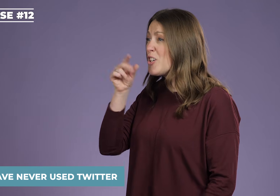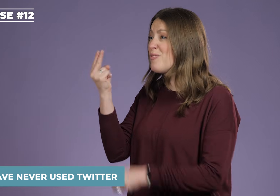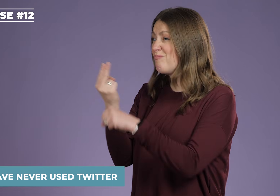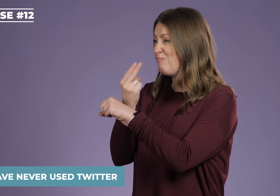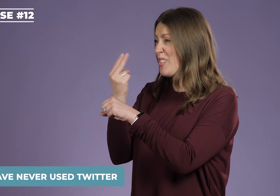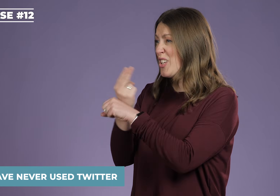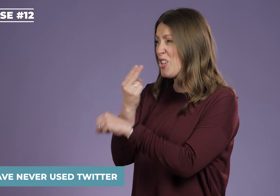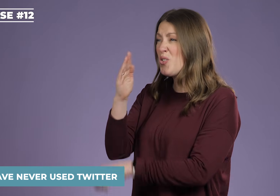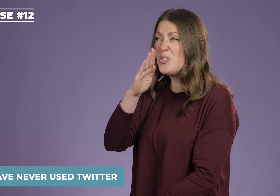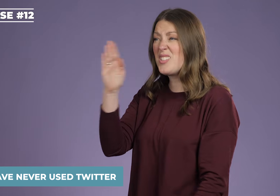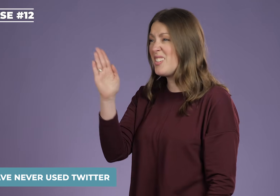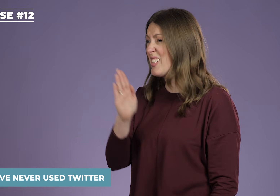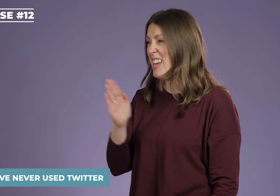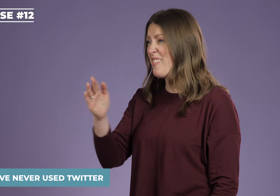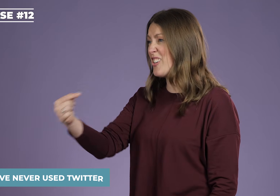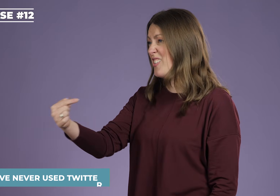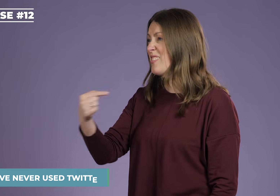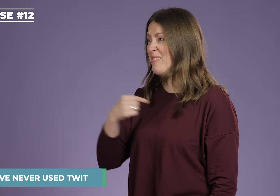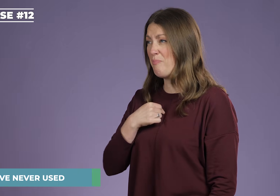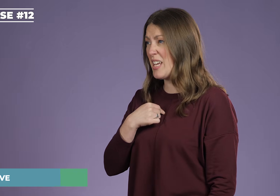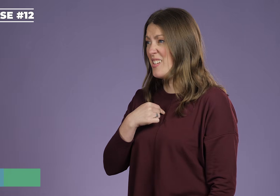Twitter, use, never, me.